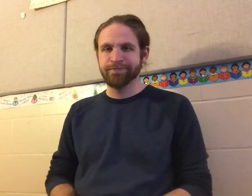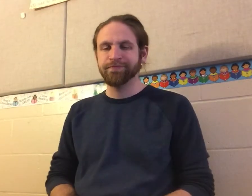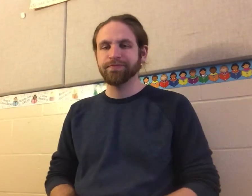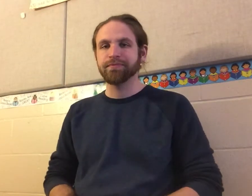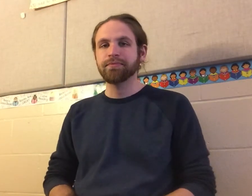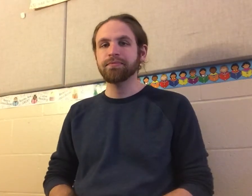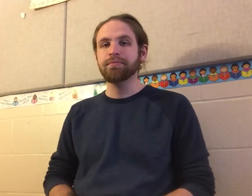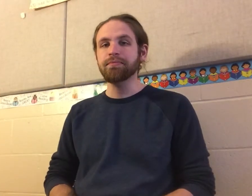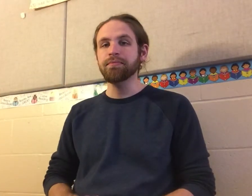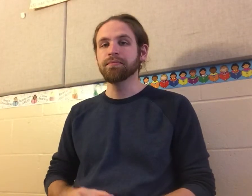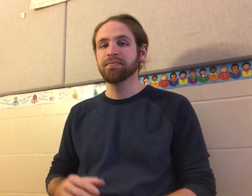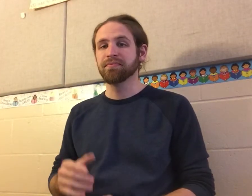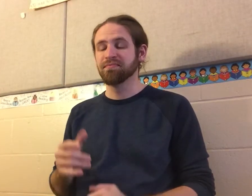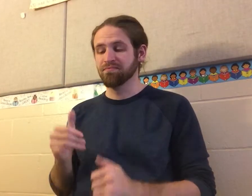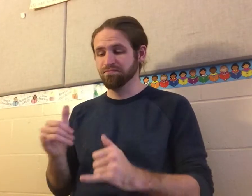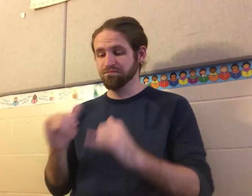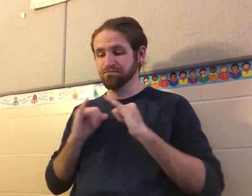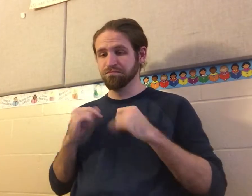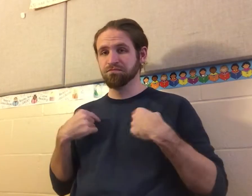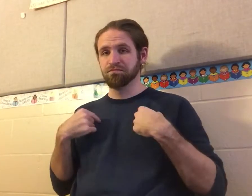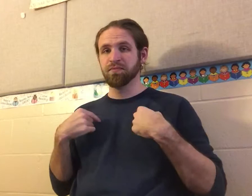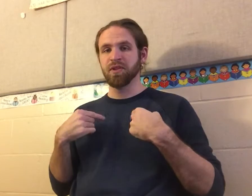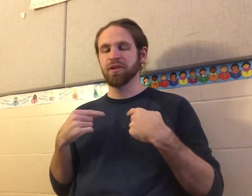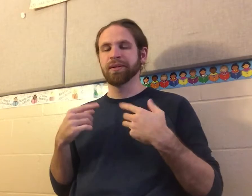Unlike many of us solitary insects